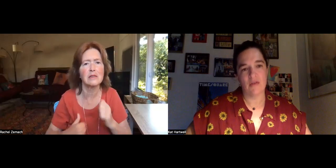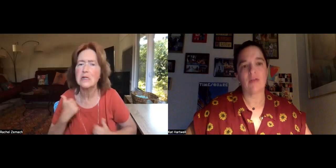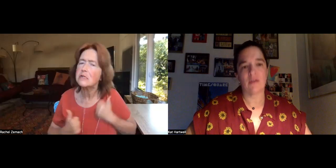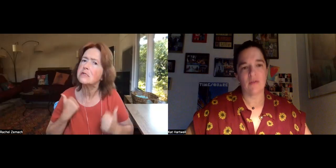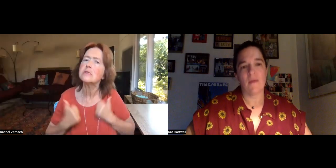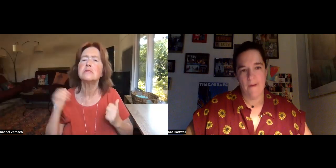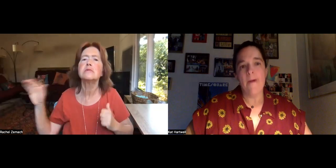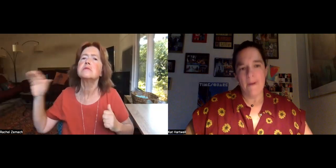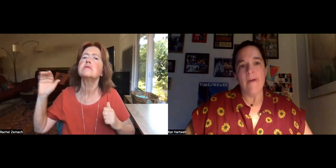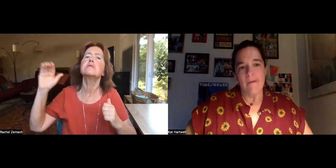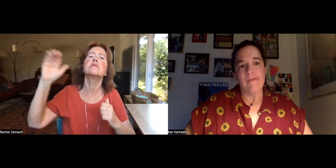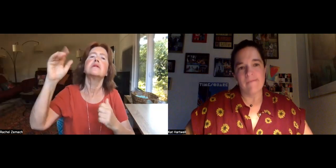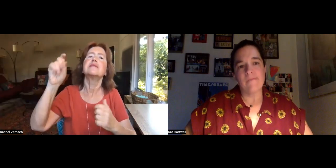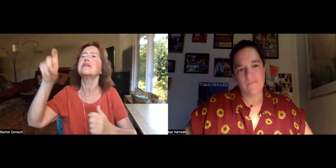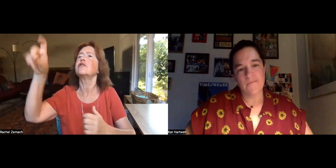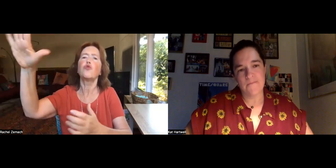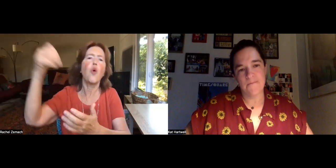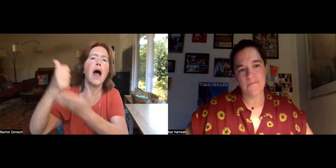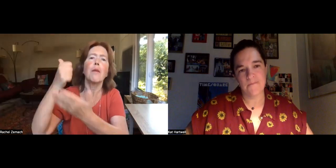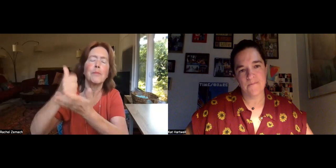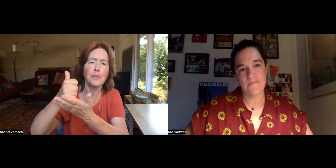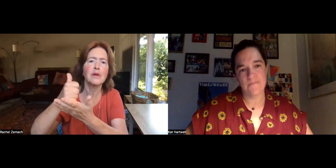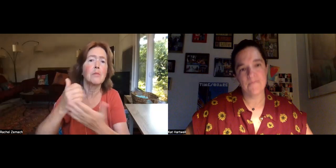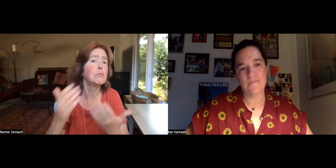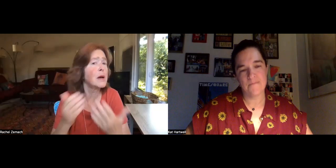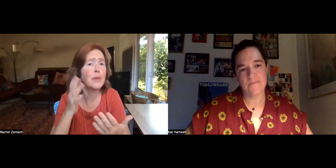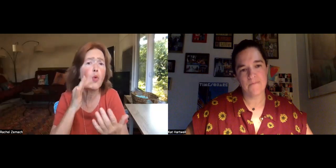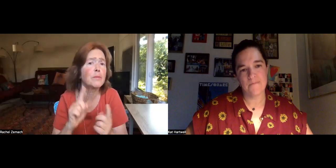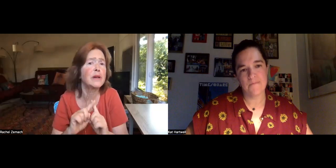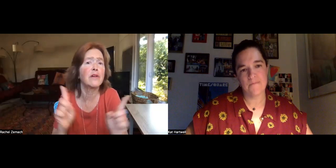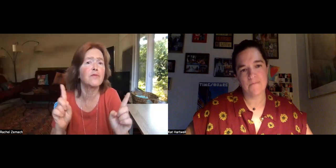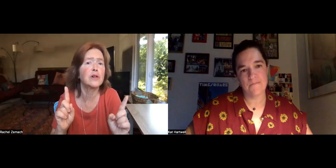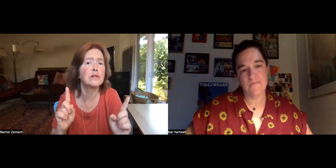persistent, need your help. Maybe it would have been different.